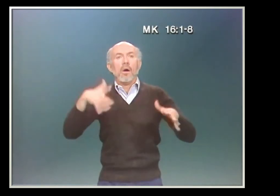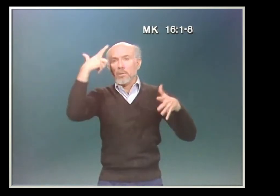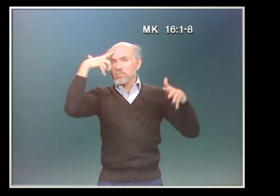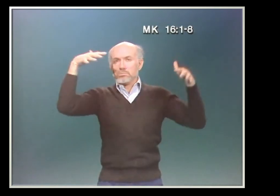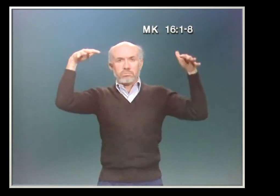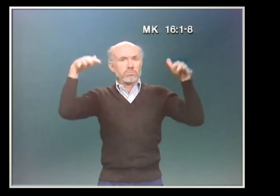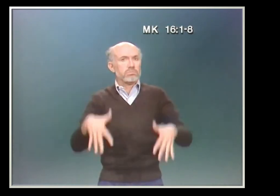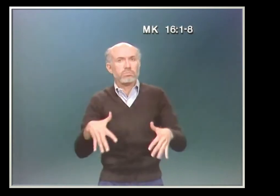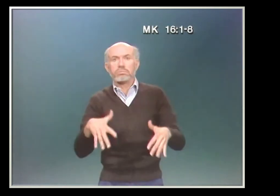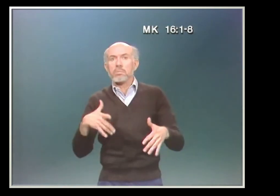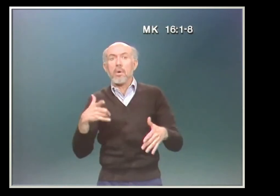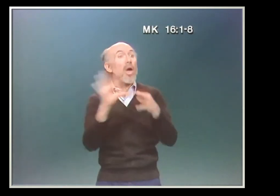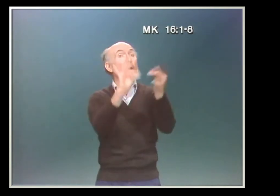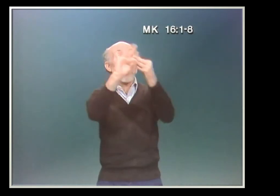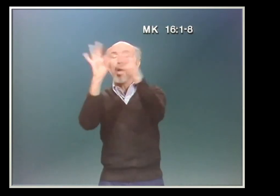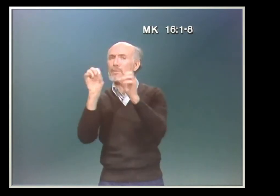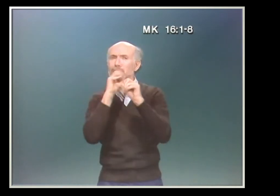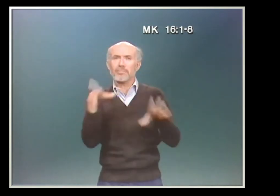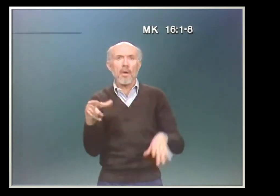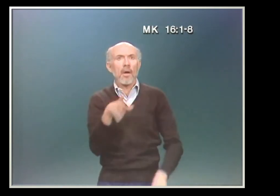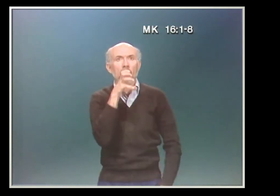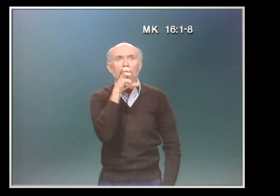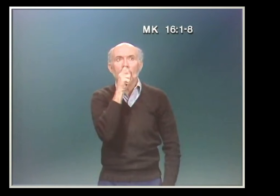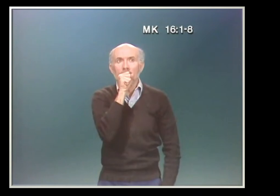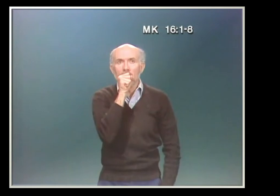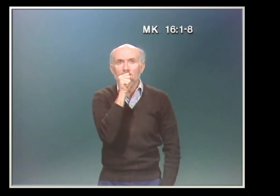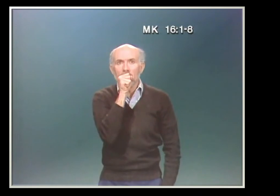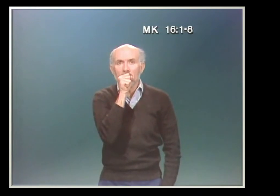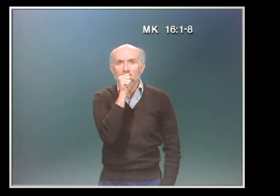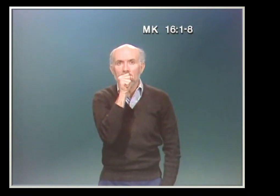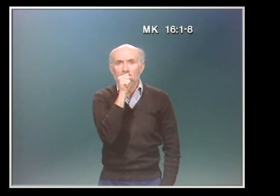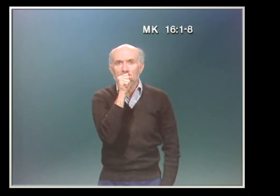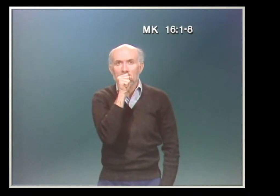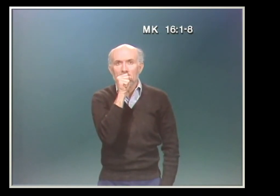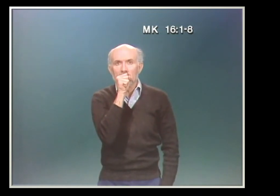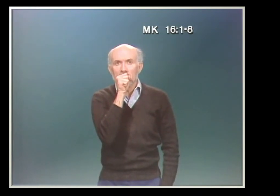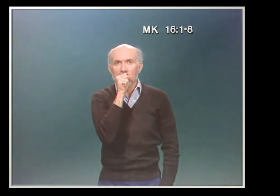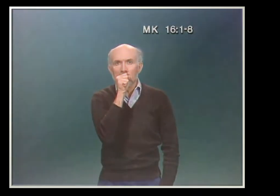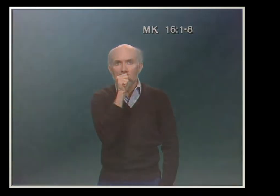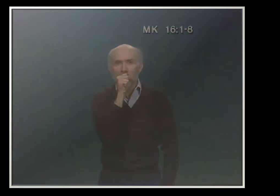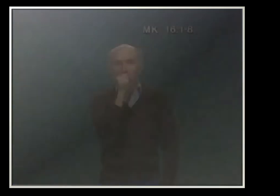the tomb and ran away, but they didn't tell anyone about what happened because they were afraid.